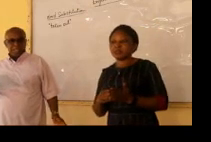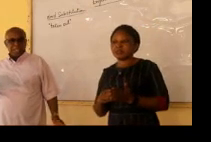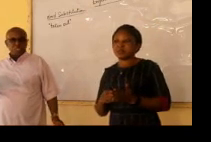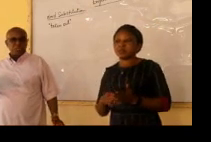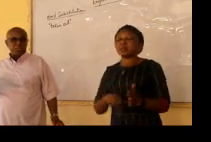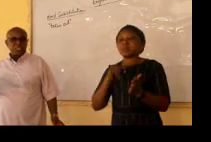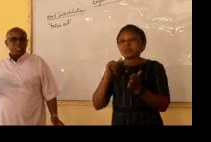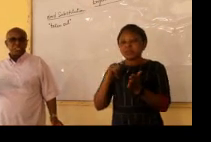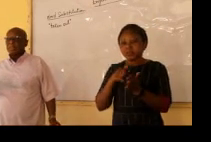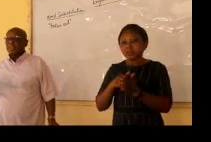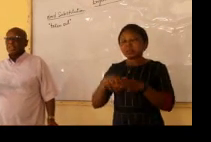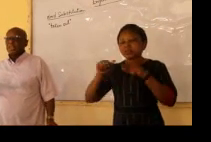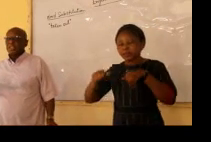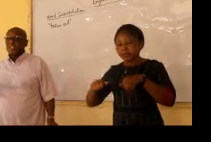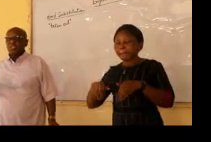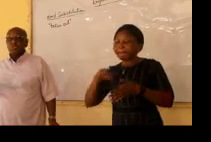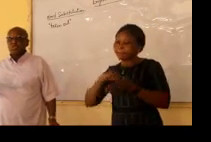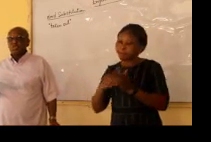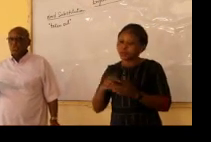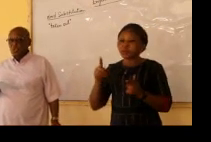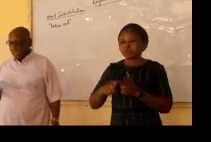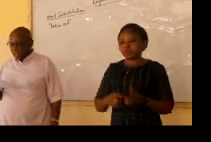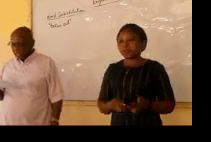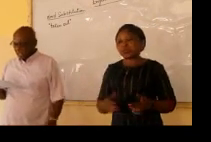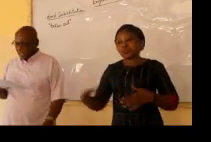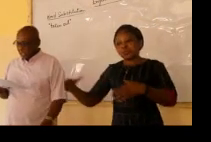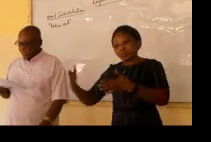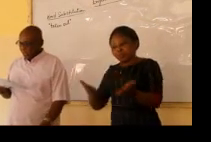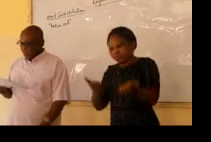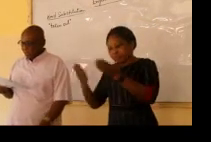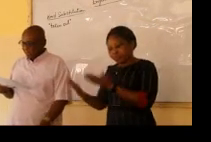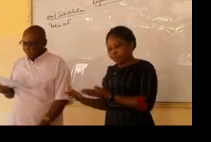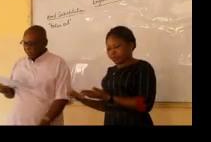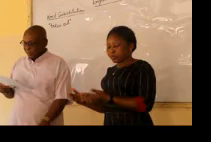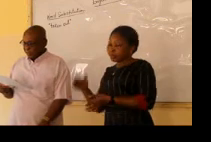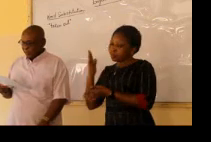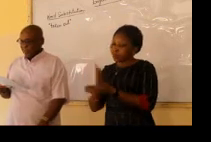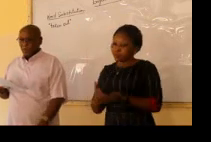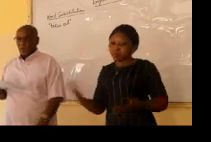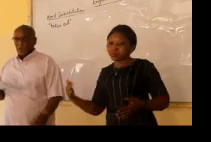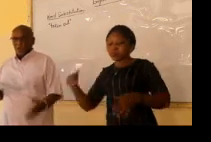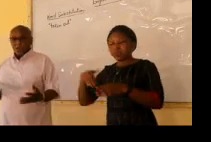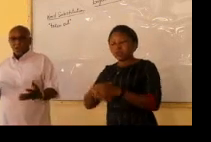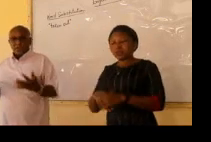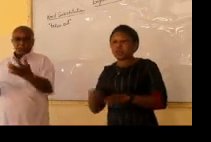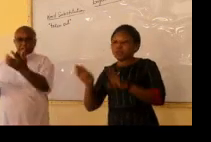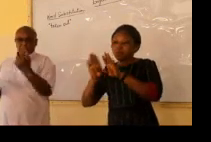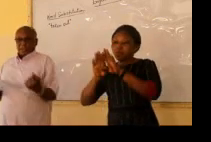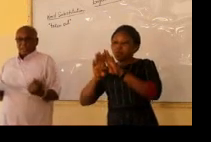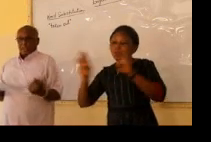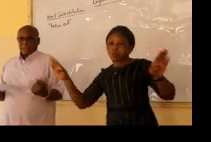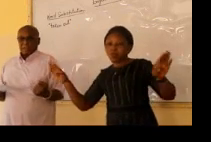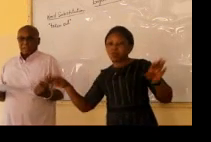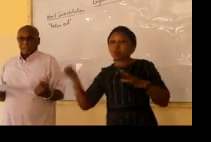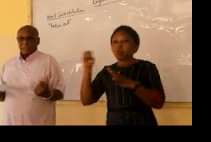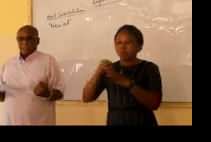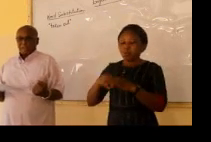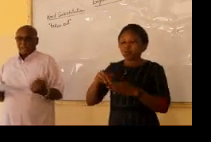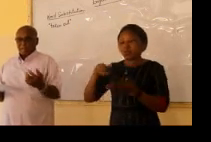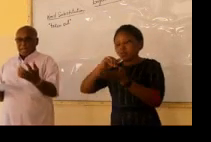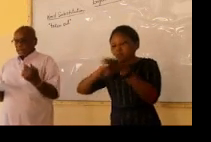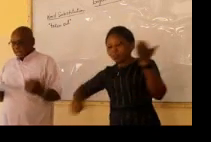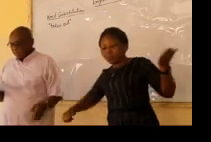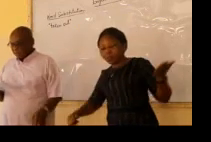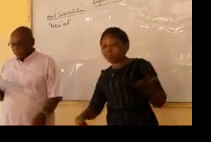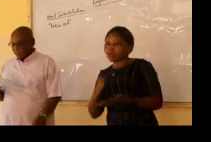It can mean to bring something into open, or remove something